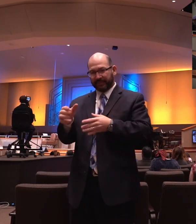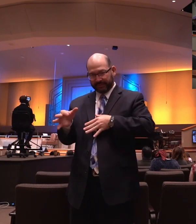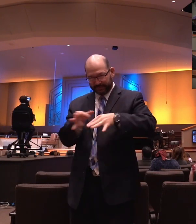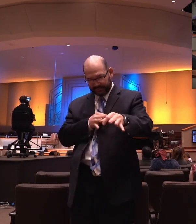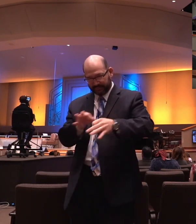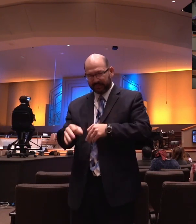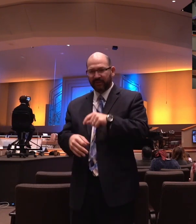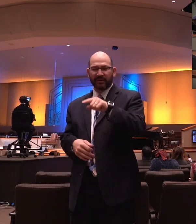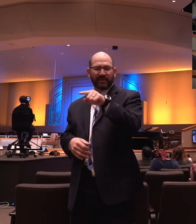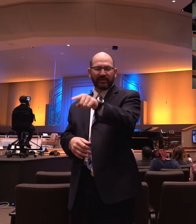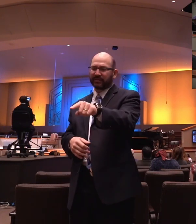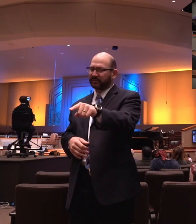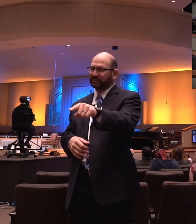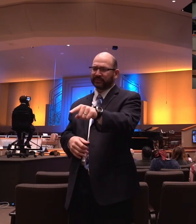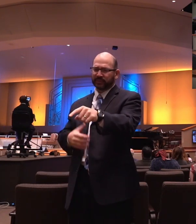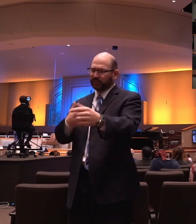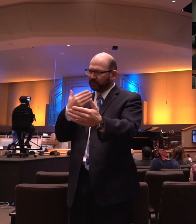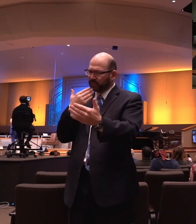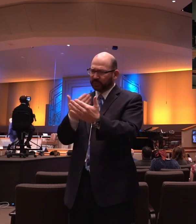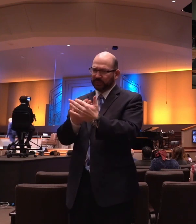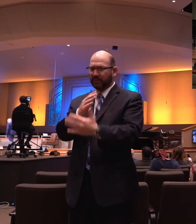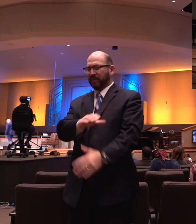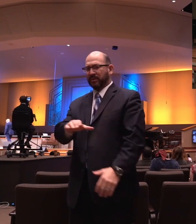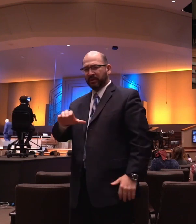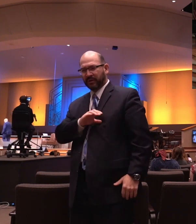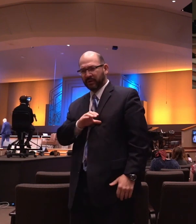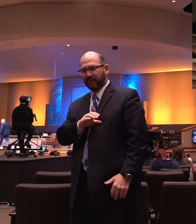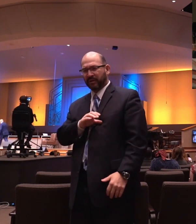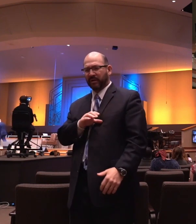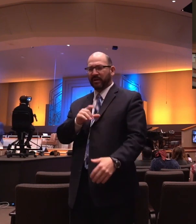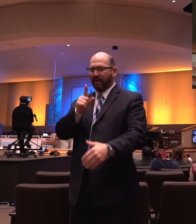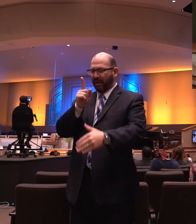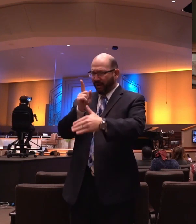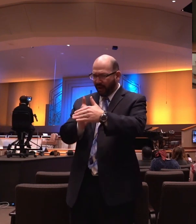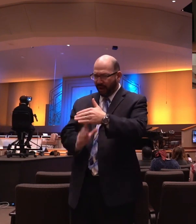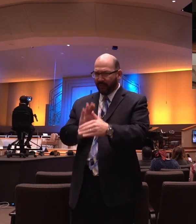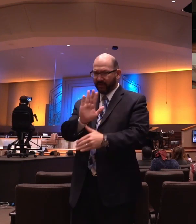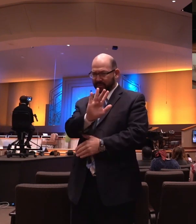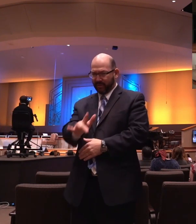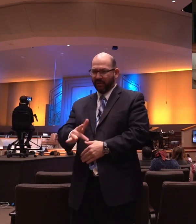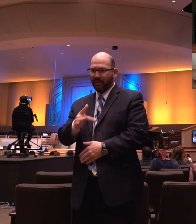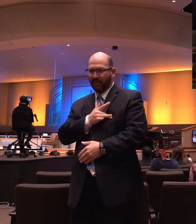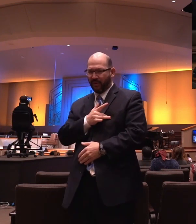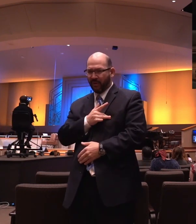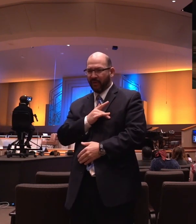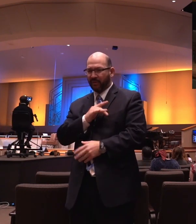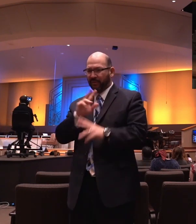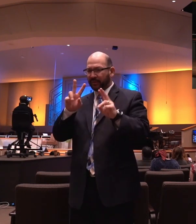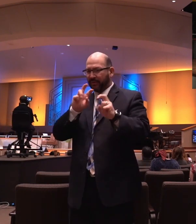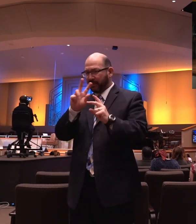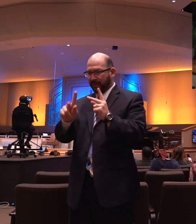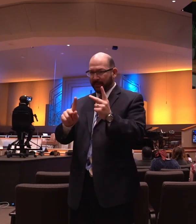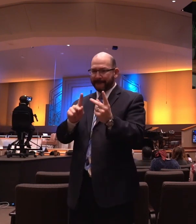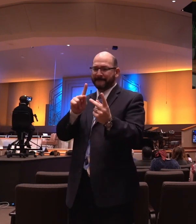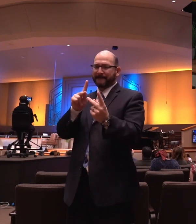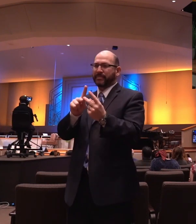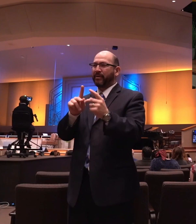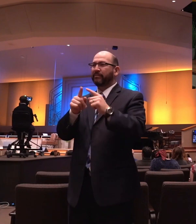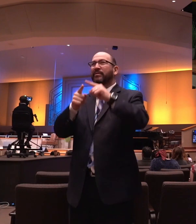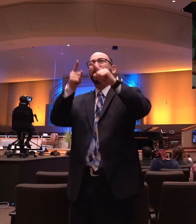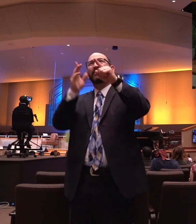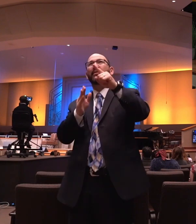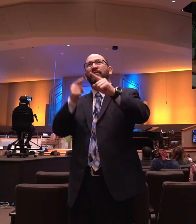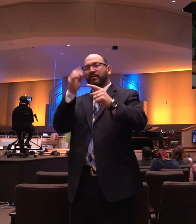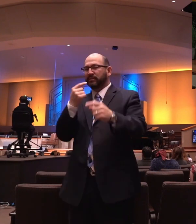meekness of Moses. Moses was a man whose heart was perfect toward God and God said, want to